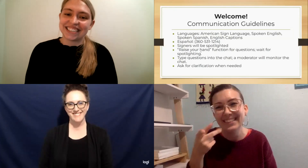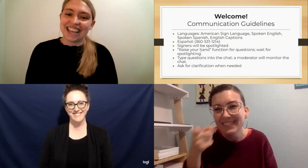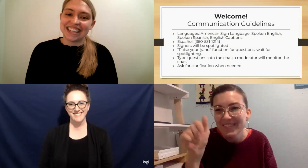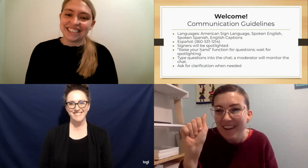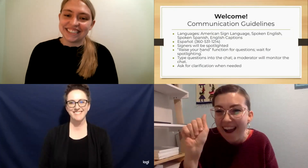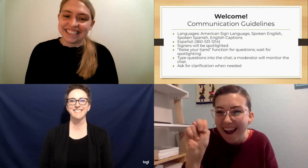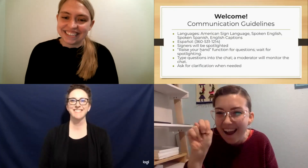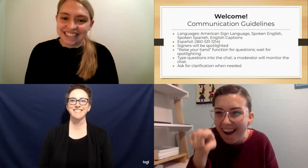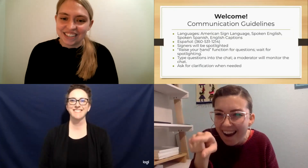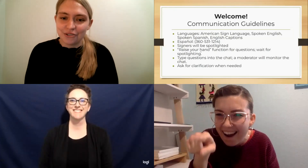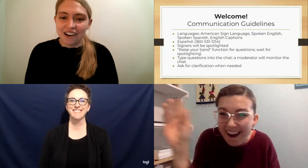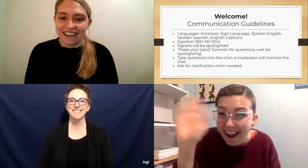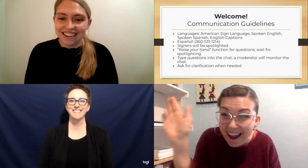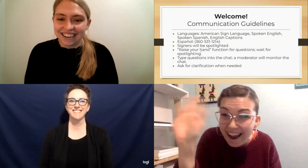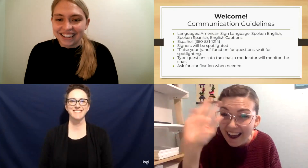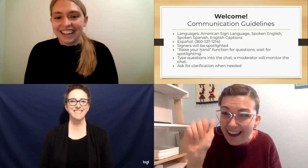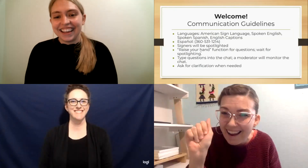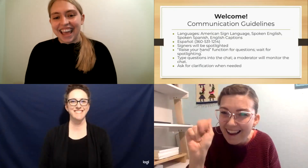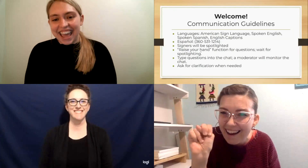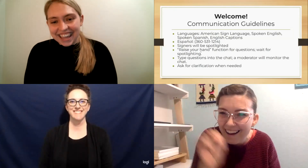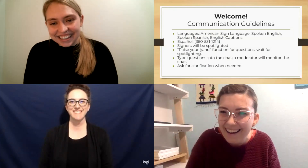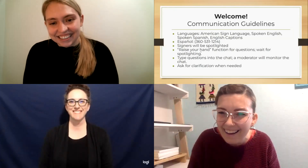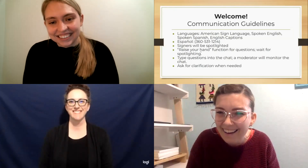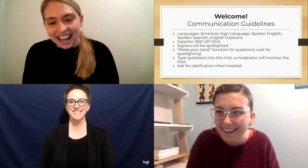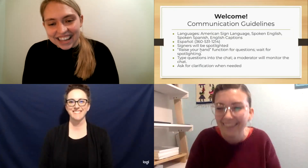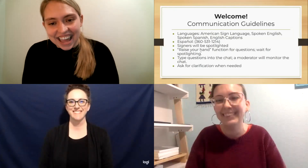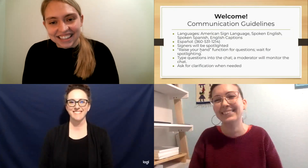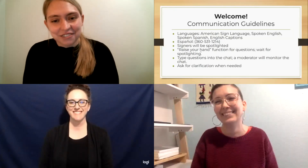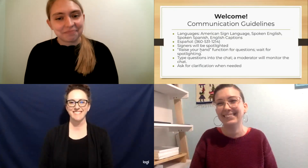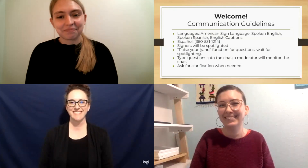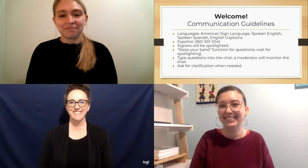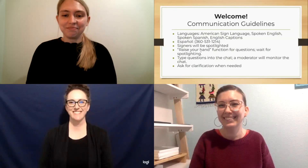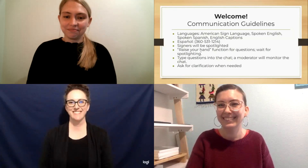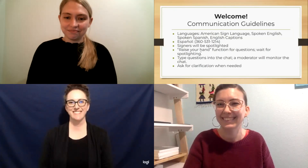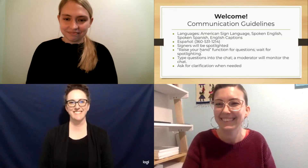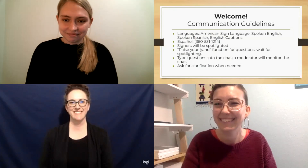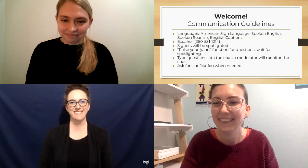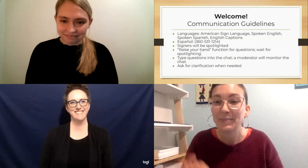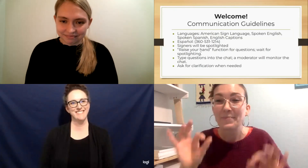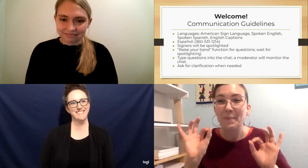so exciting and good to see you on. Hey, hi, Ang.